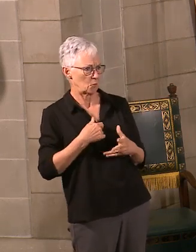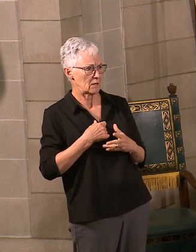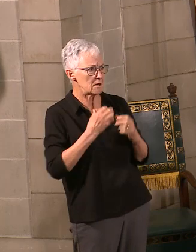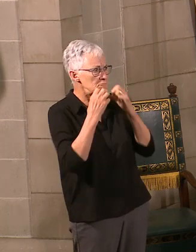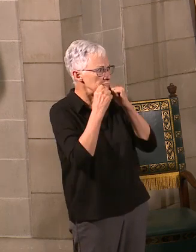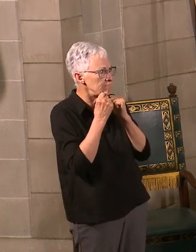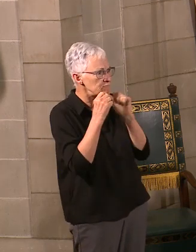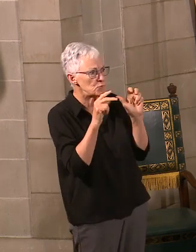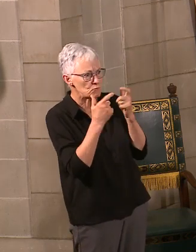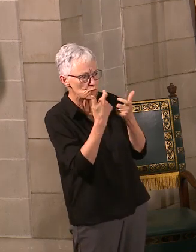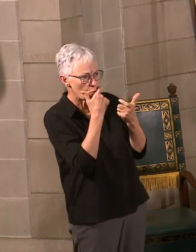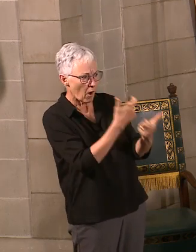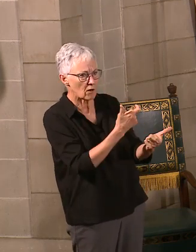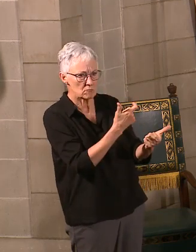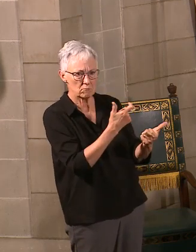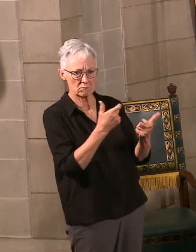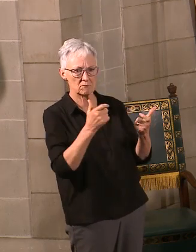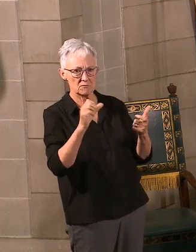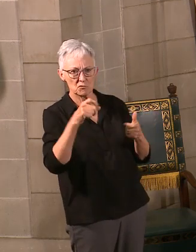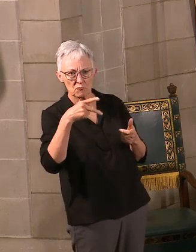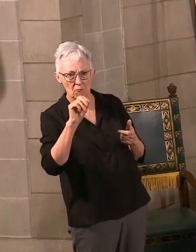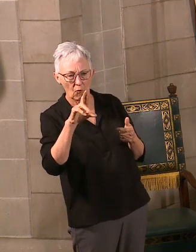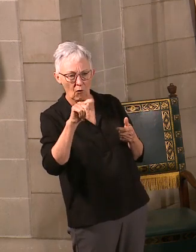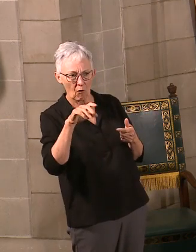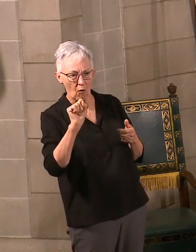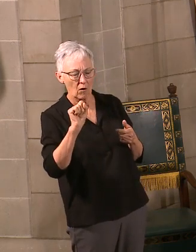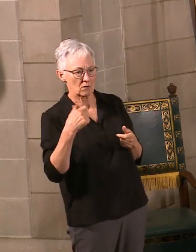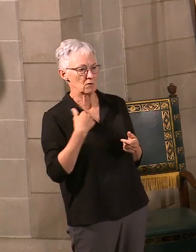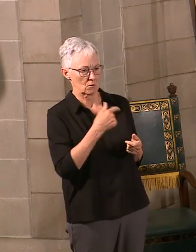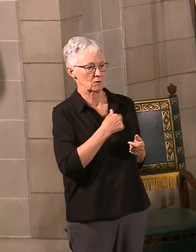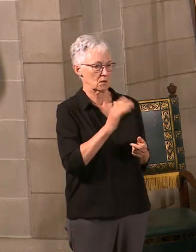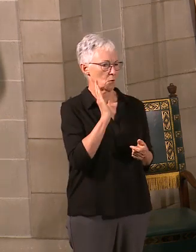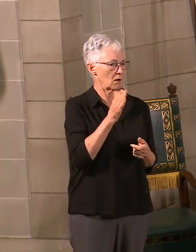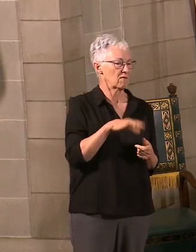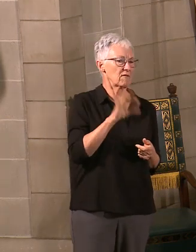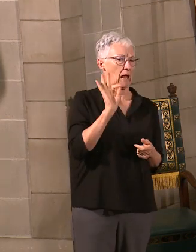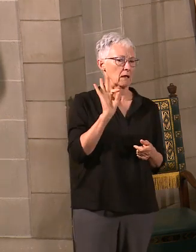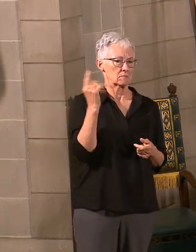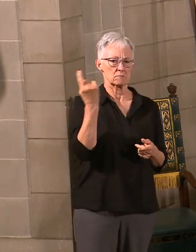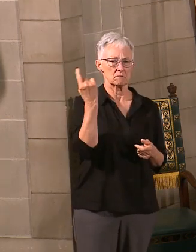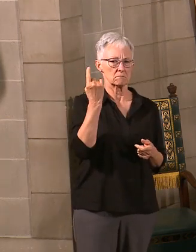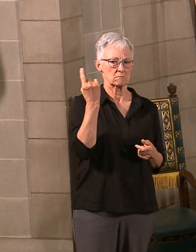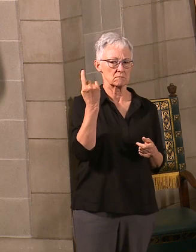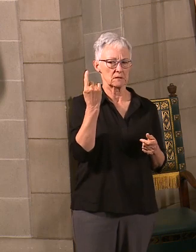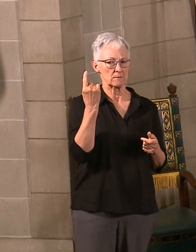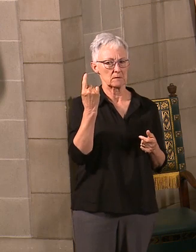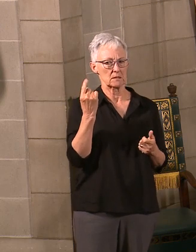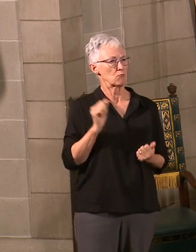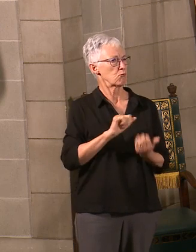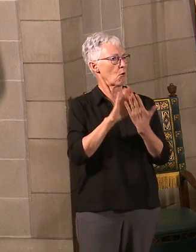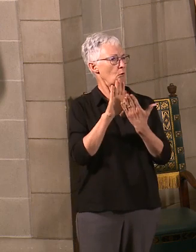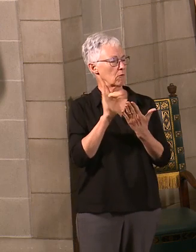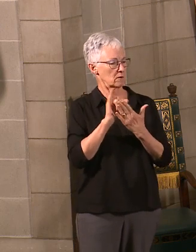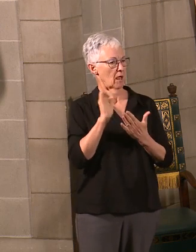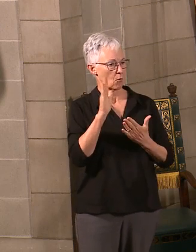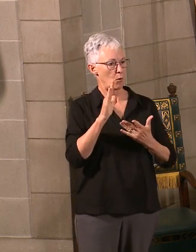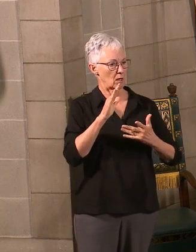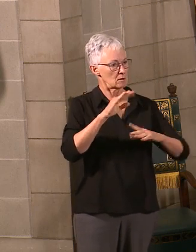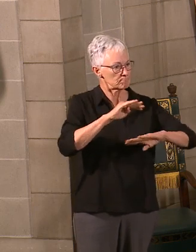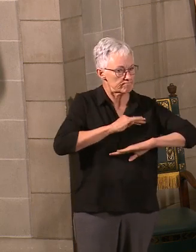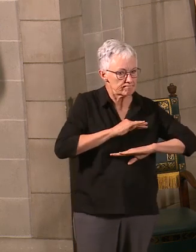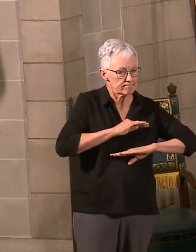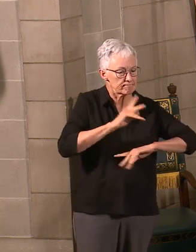things change, the Masters move, I think we'll find a way that suits everybody but keeps people as safe as